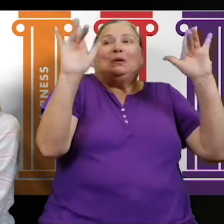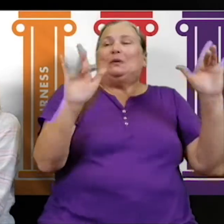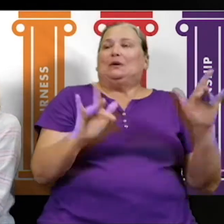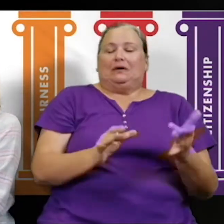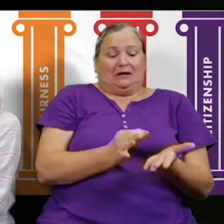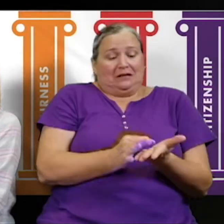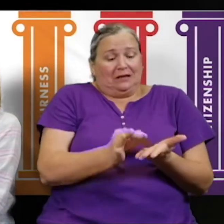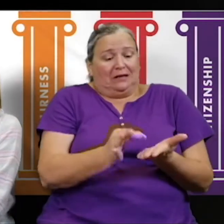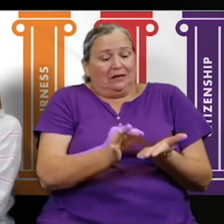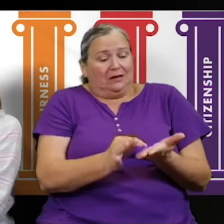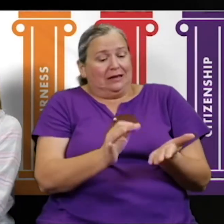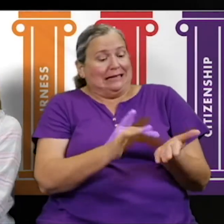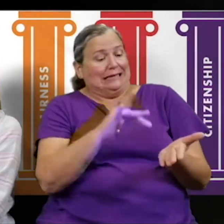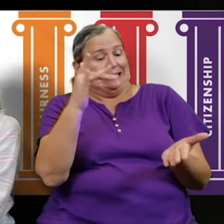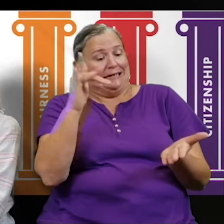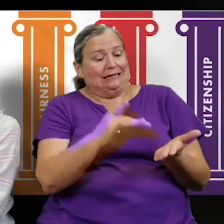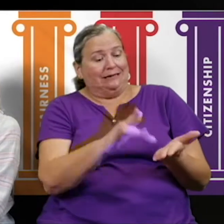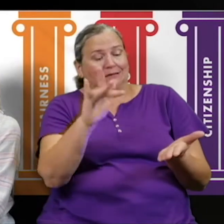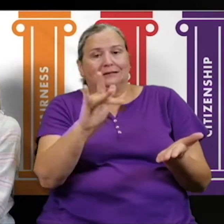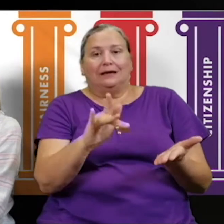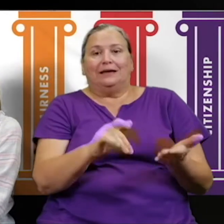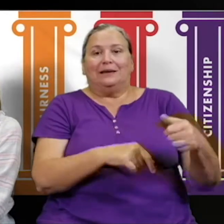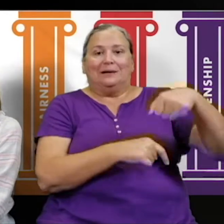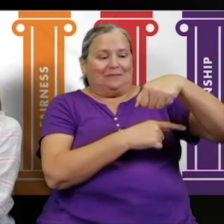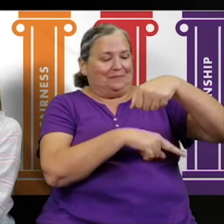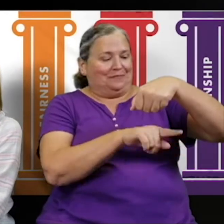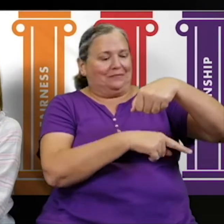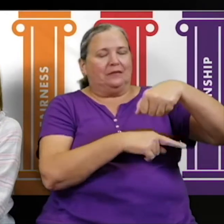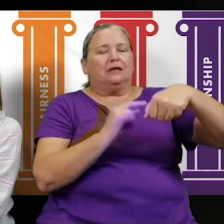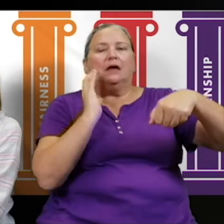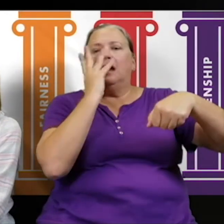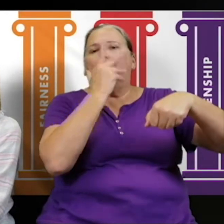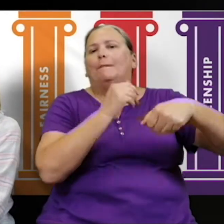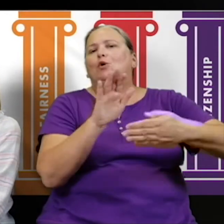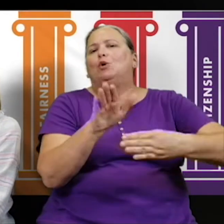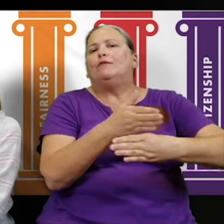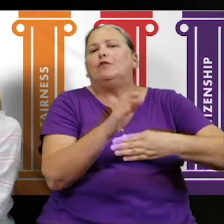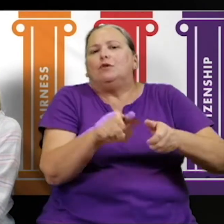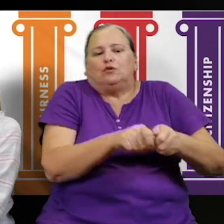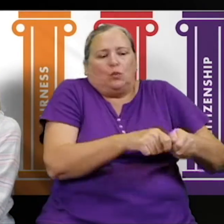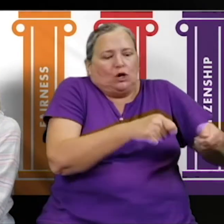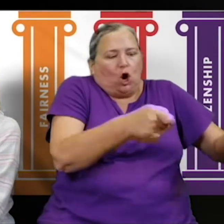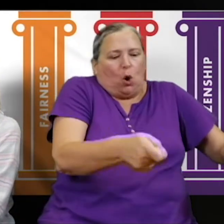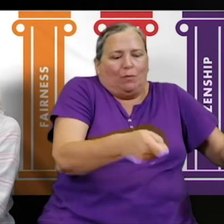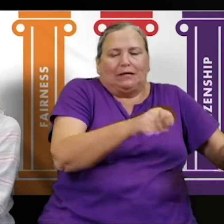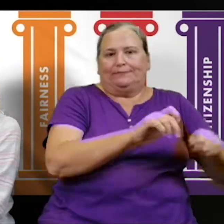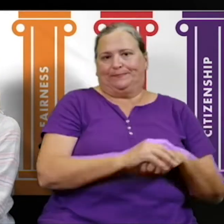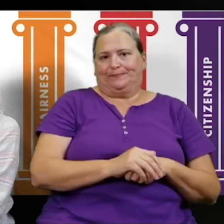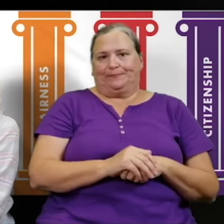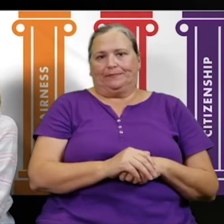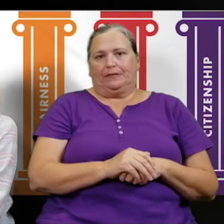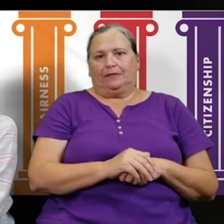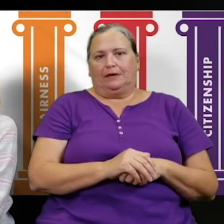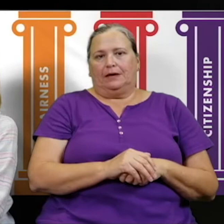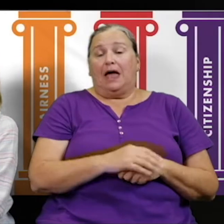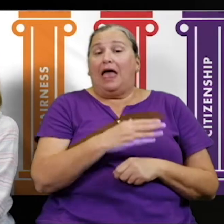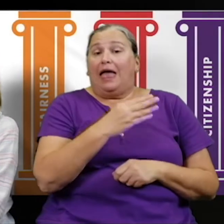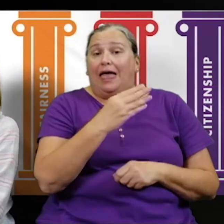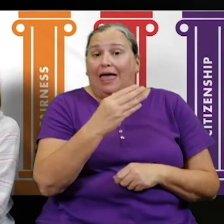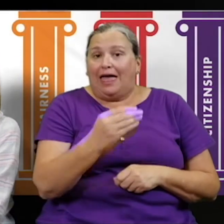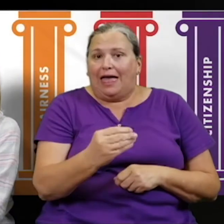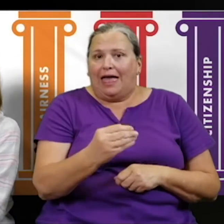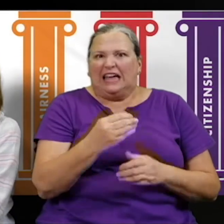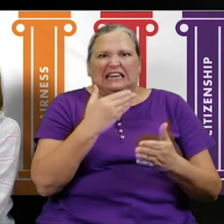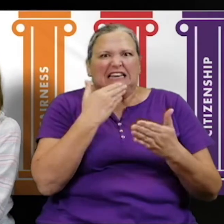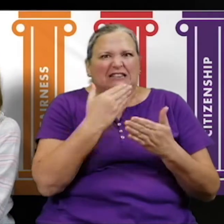the quarters were so shiny, and the purse played such nice music. not to mention how excellent it was for